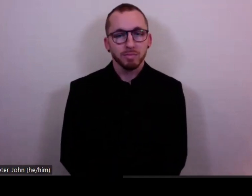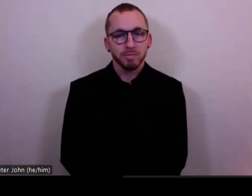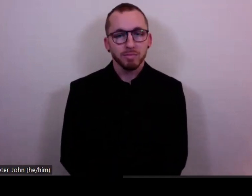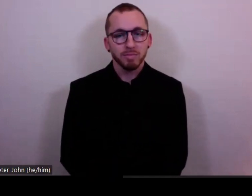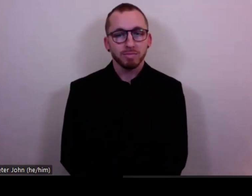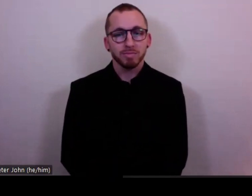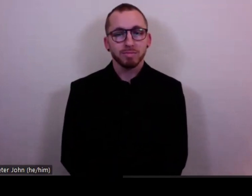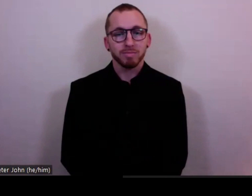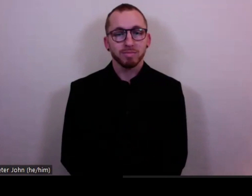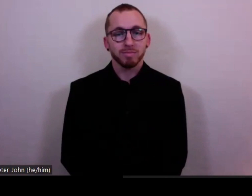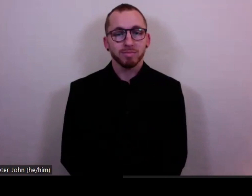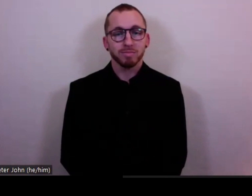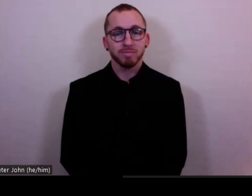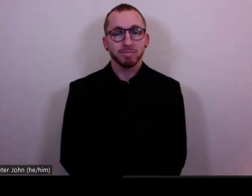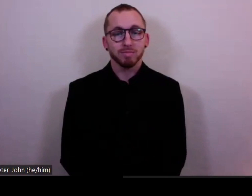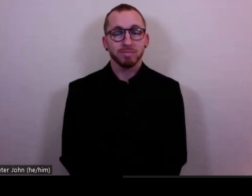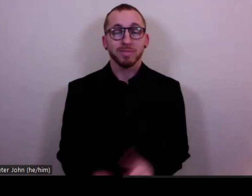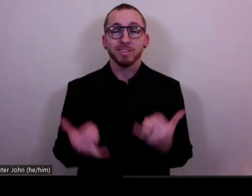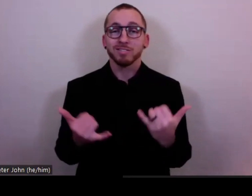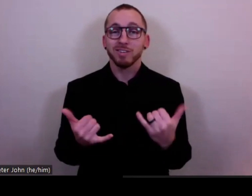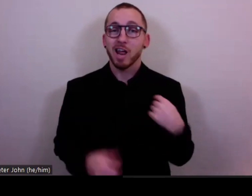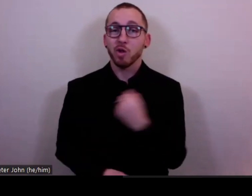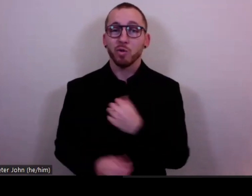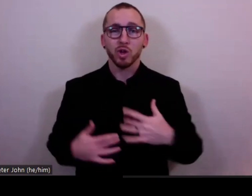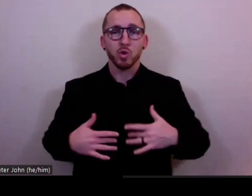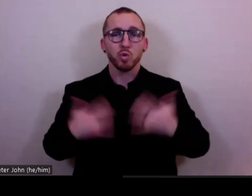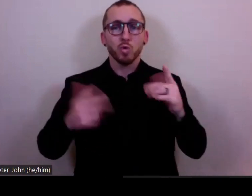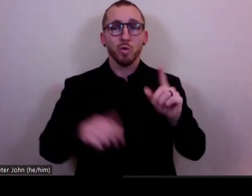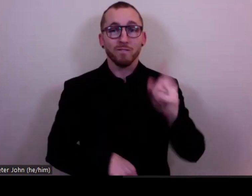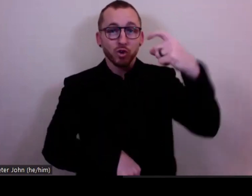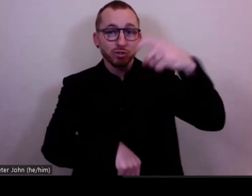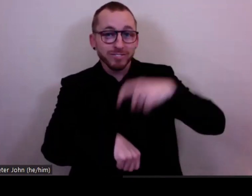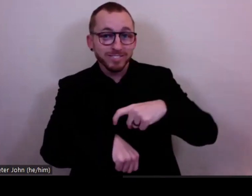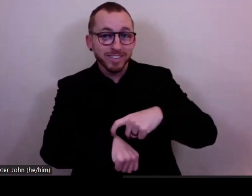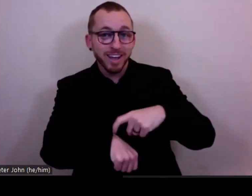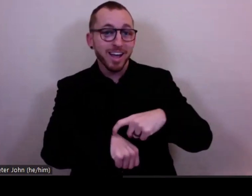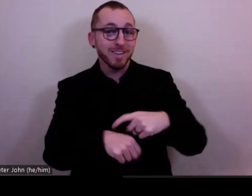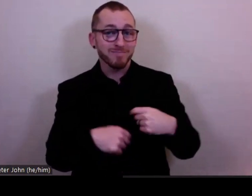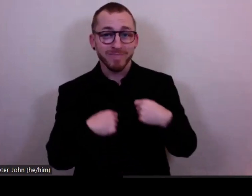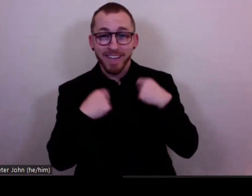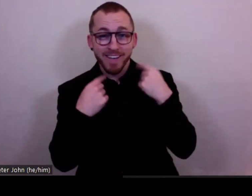ever 5 continuing education units for our peers.